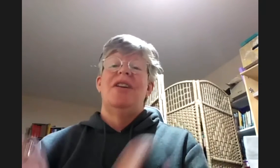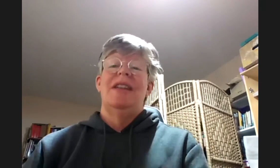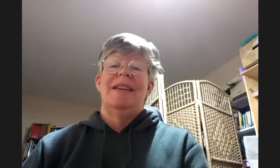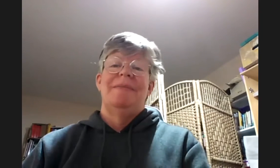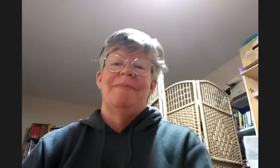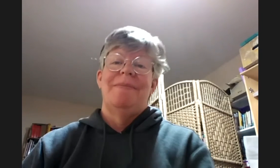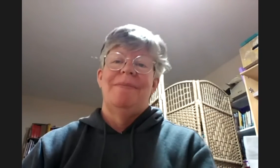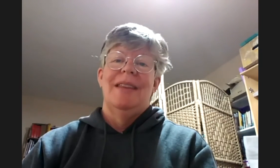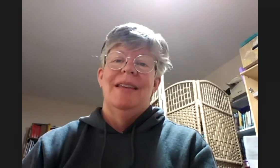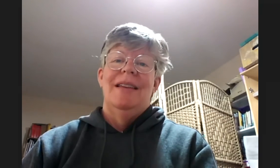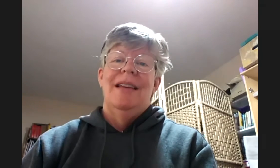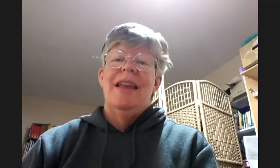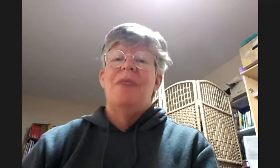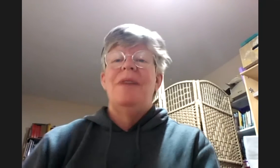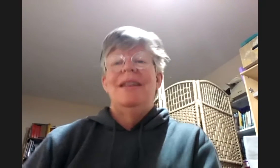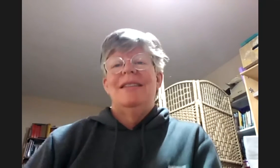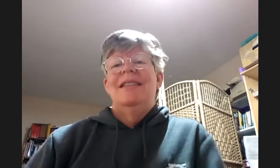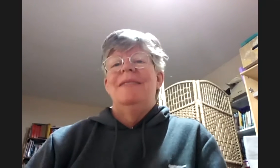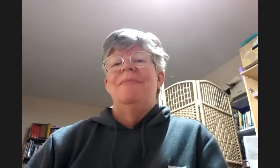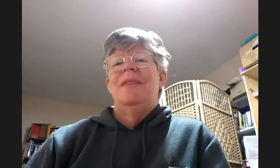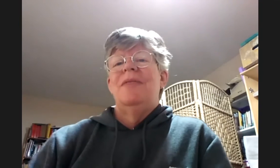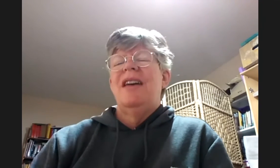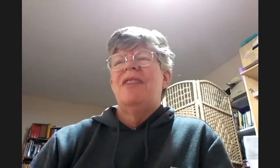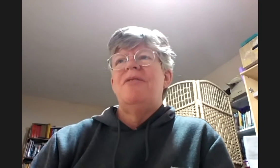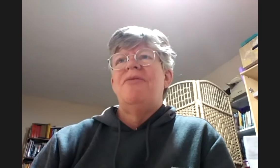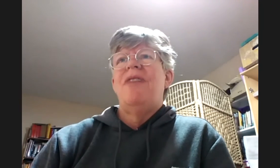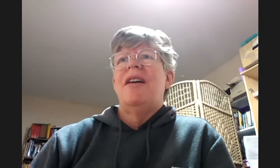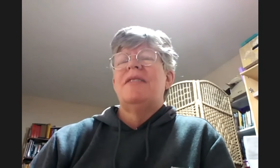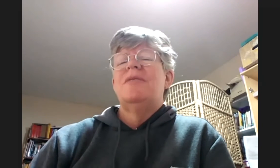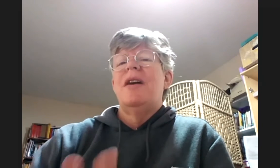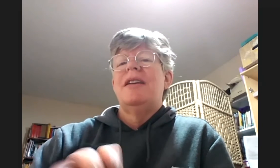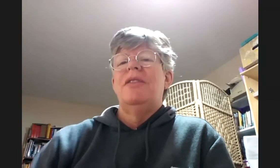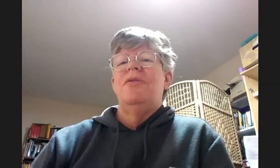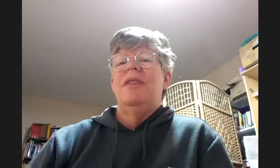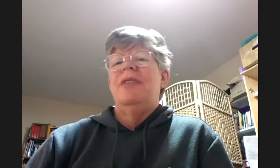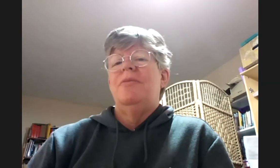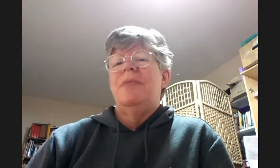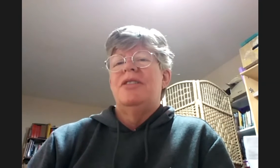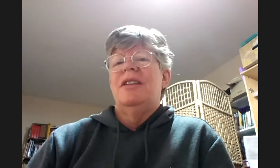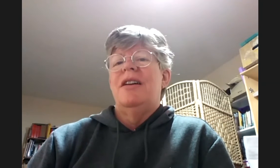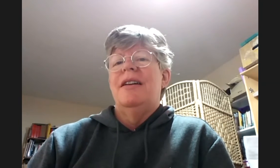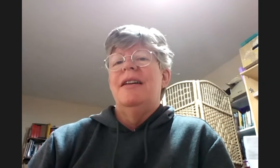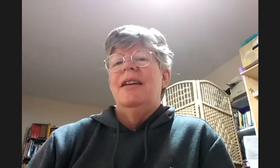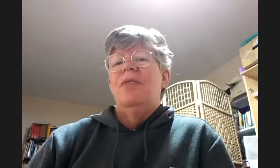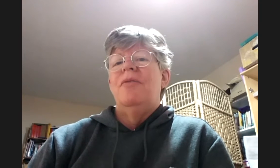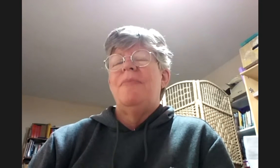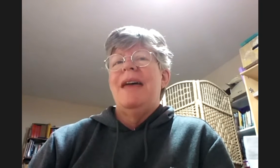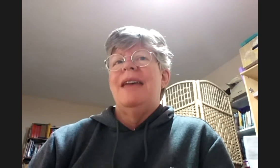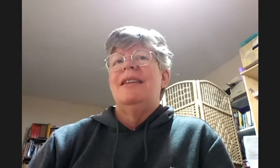falling. Now once, there was a hungry fox walking through the underbrush along a riverbank, and he